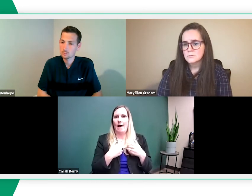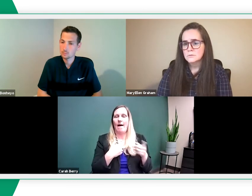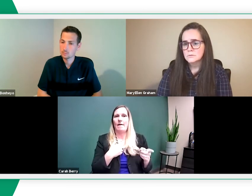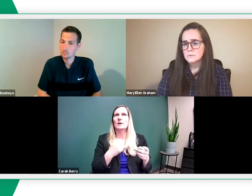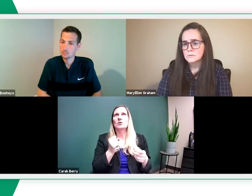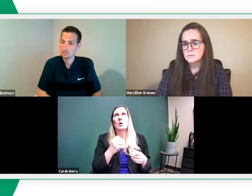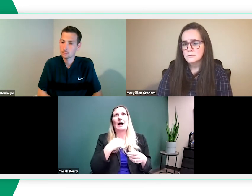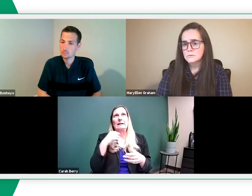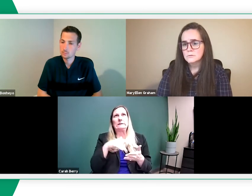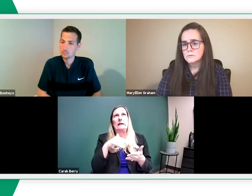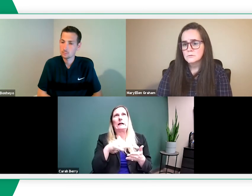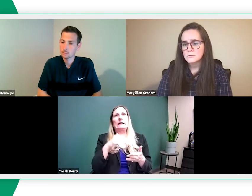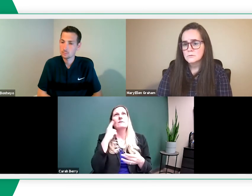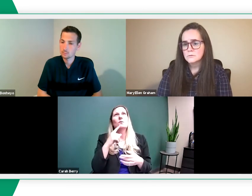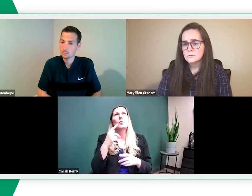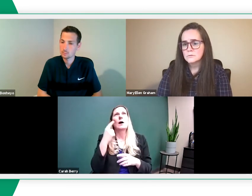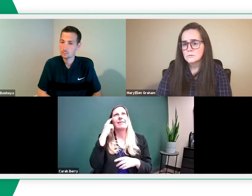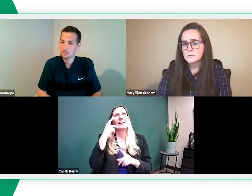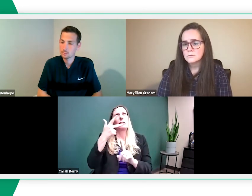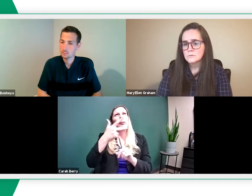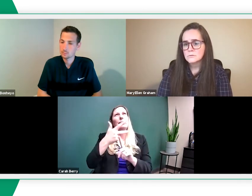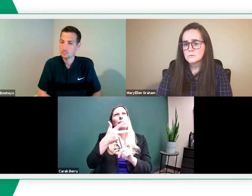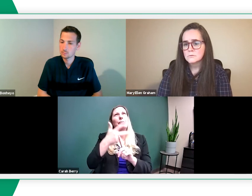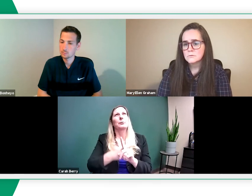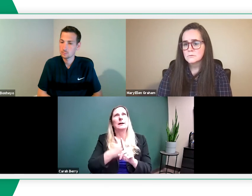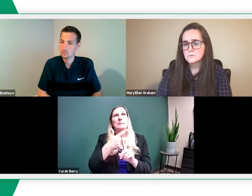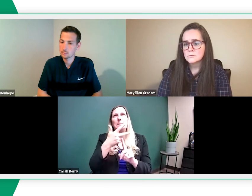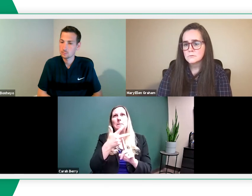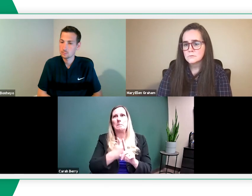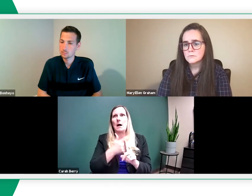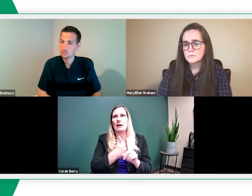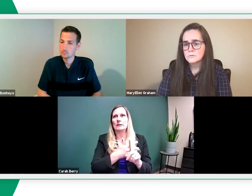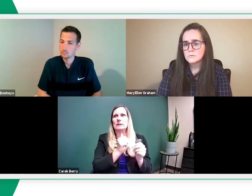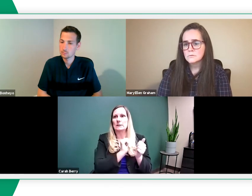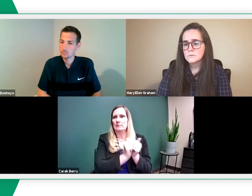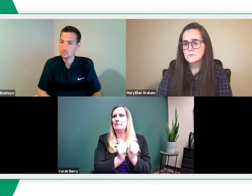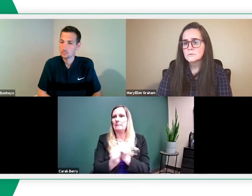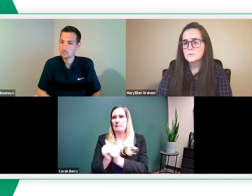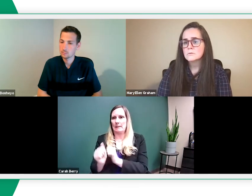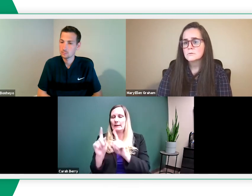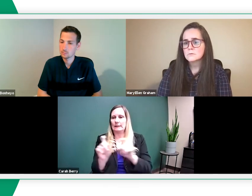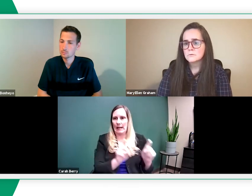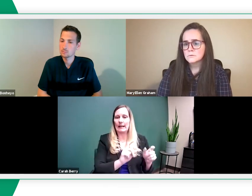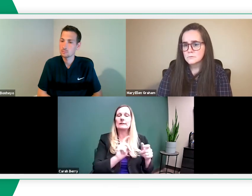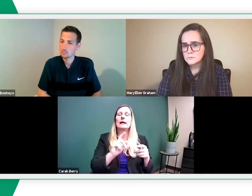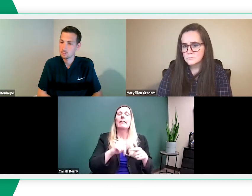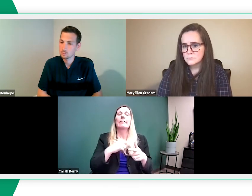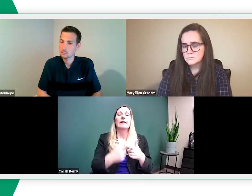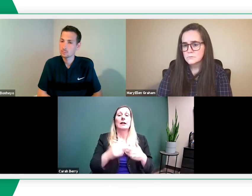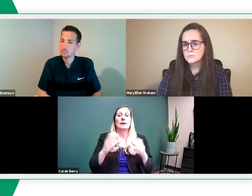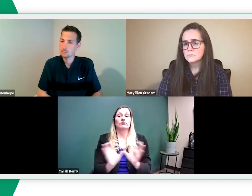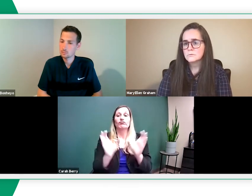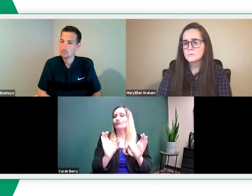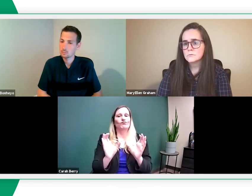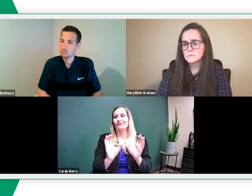exam, and then from there, you can have that support. I think I studied, I think, for about 3 months. And then